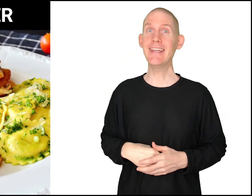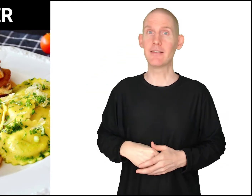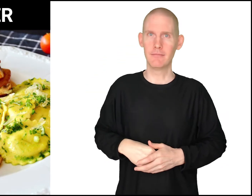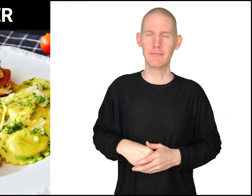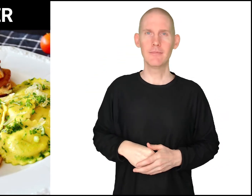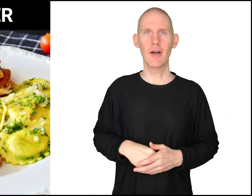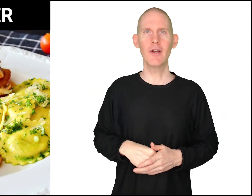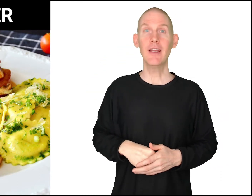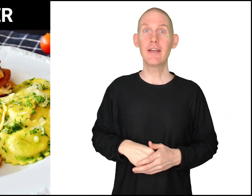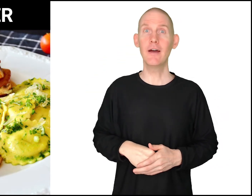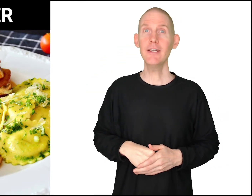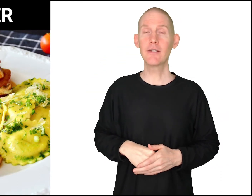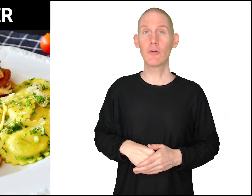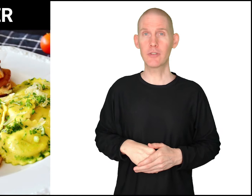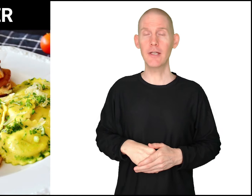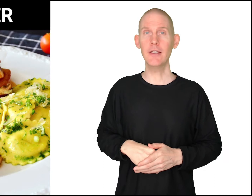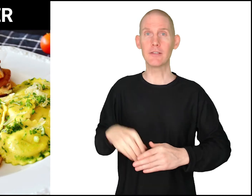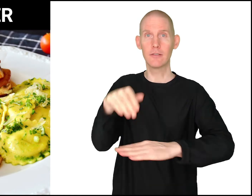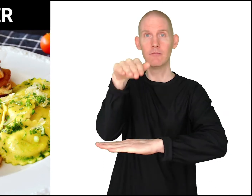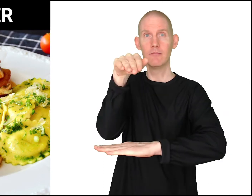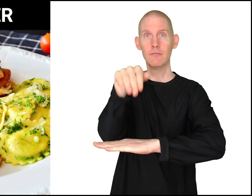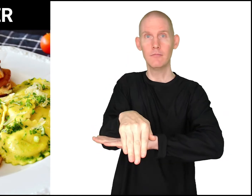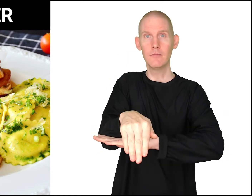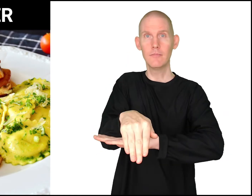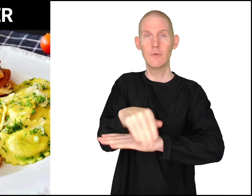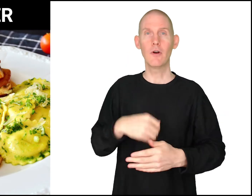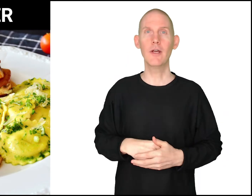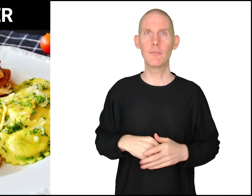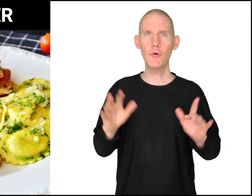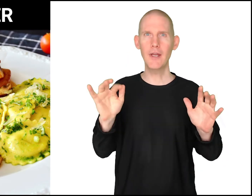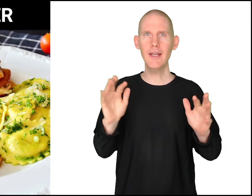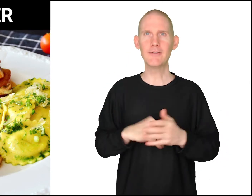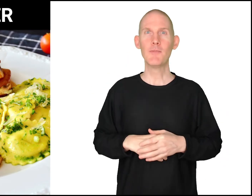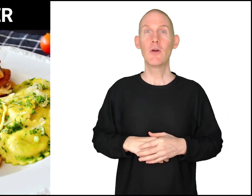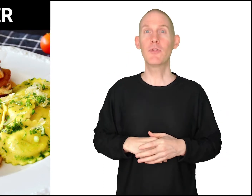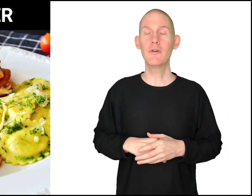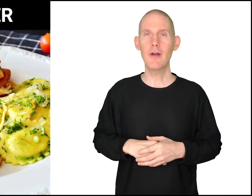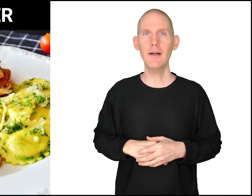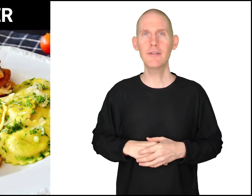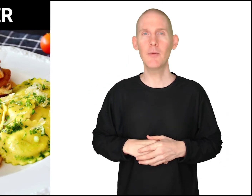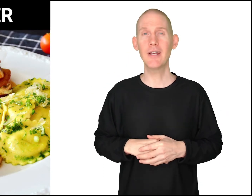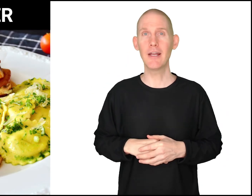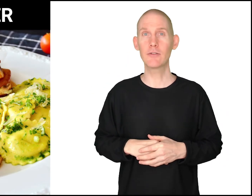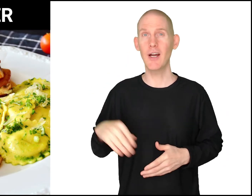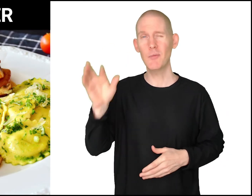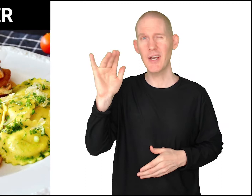Eat. All right, night looks like this. All right, both hands with your non-dominant hand. So I'm